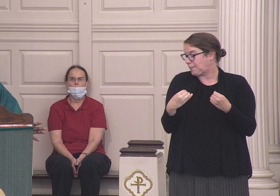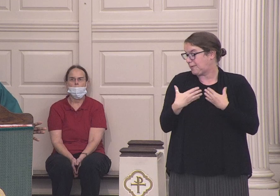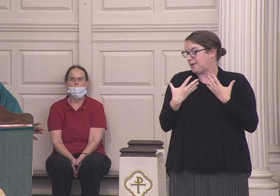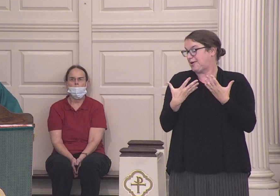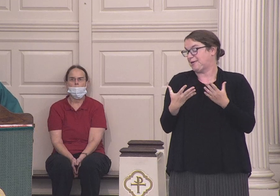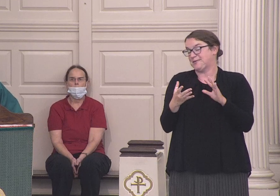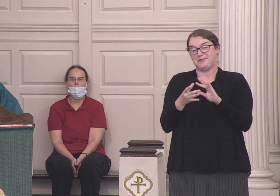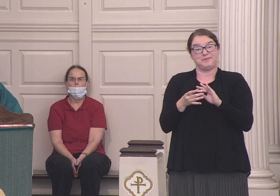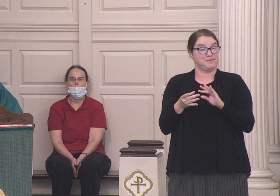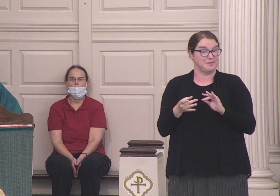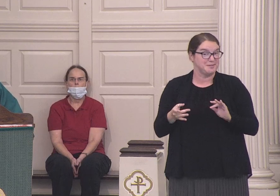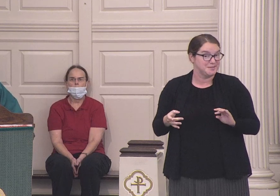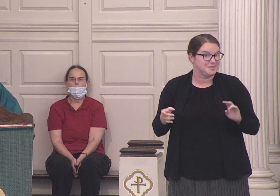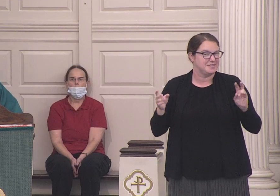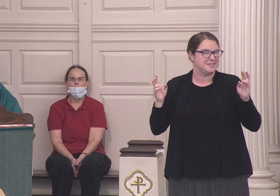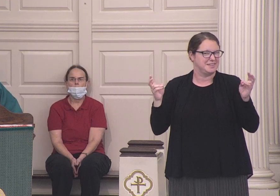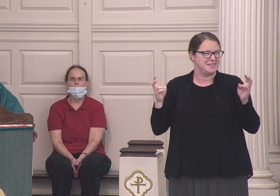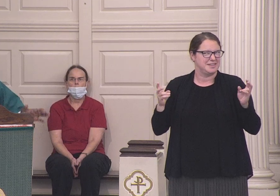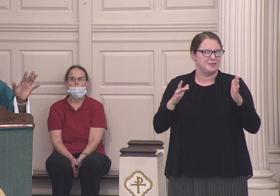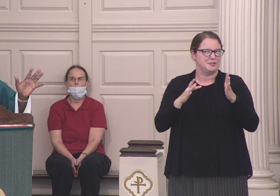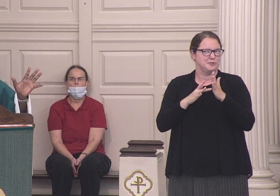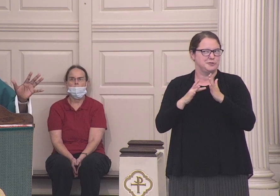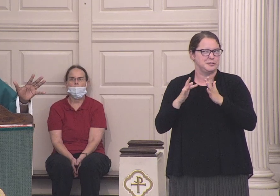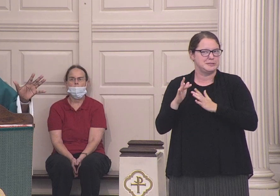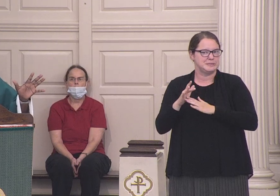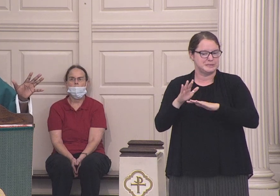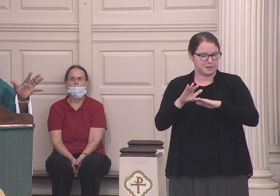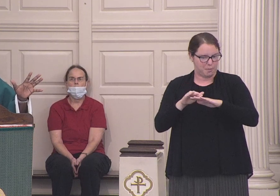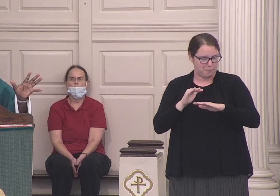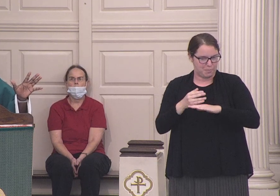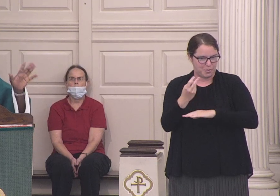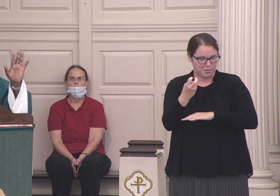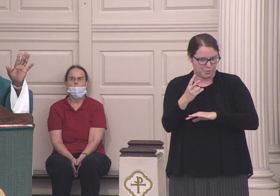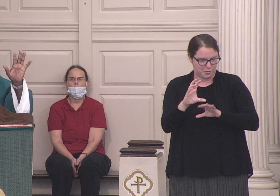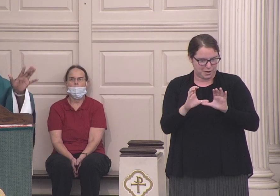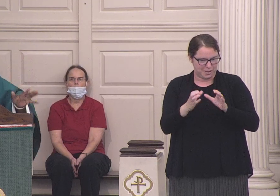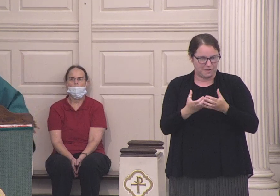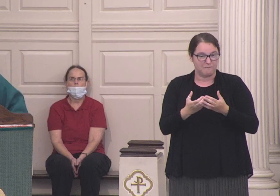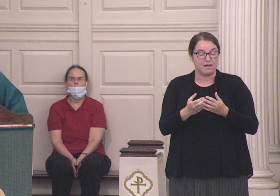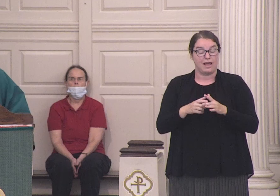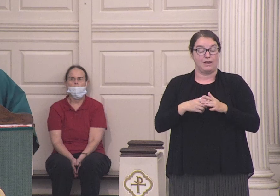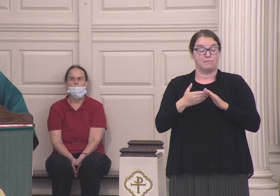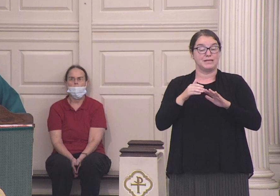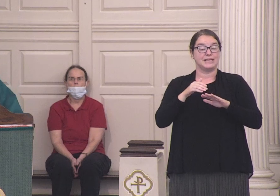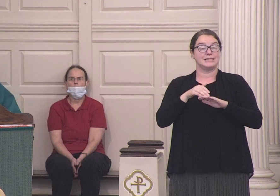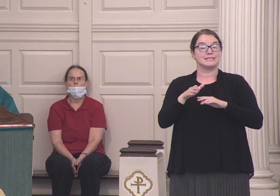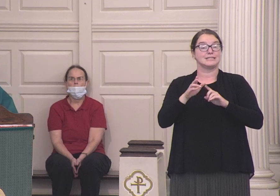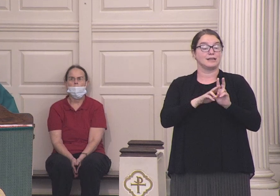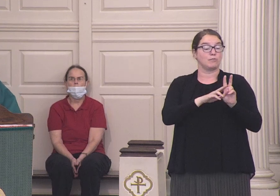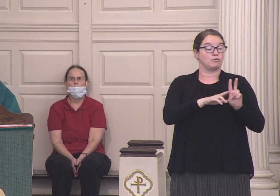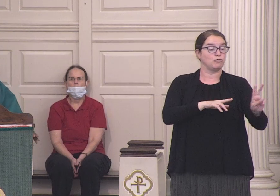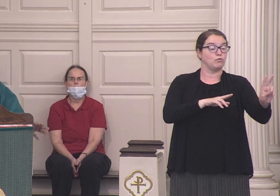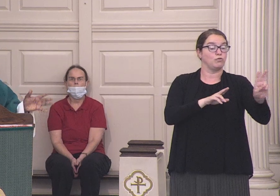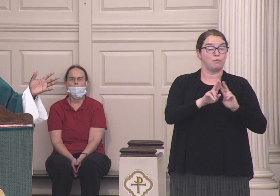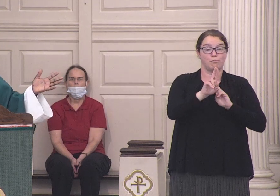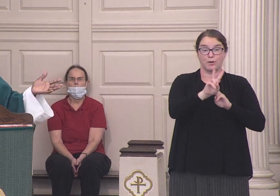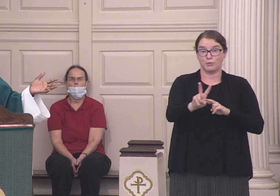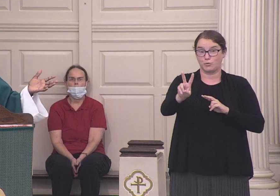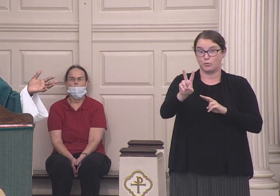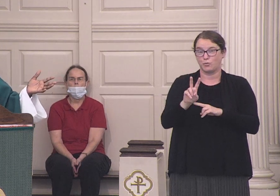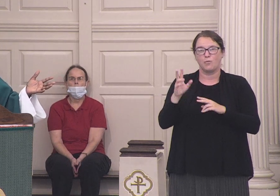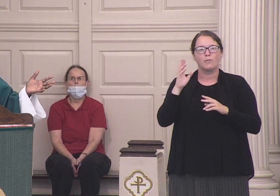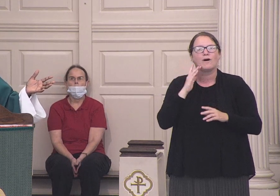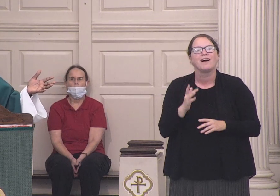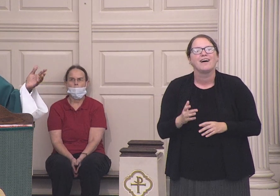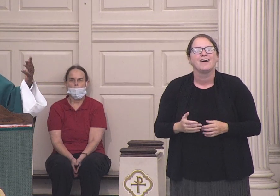Jesus summoned the 12 and began to send them out two by two. Why two by two? Why a pair? For mutual